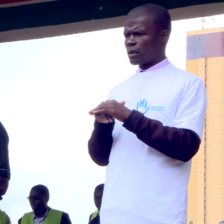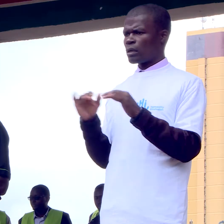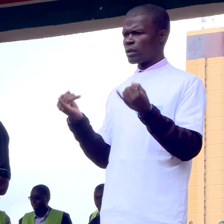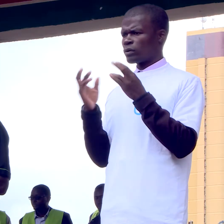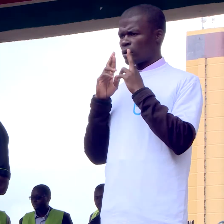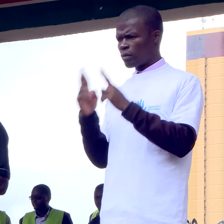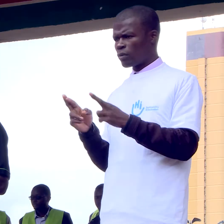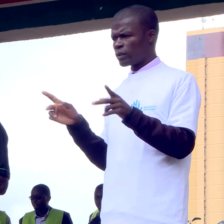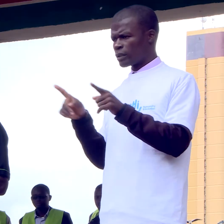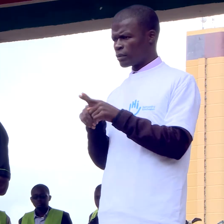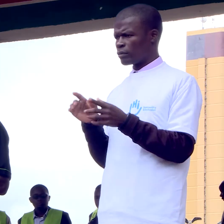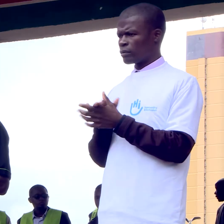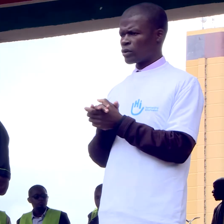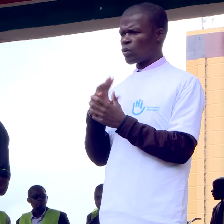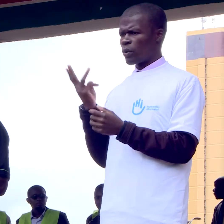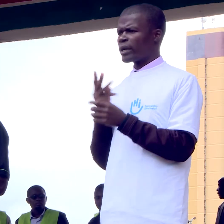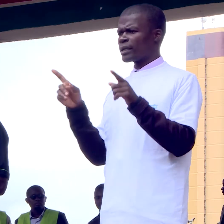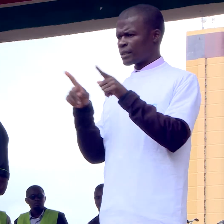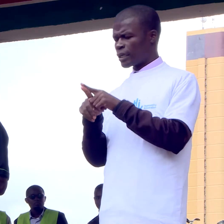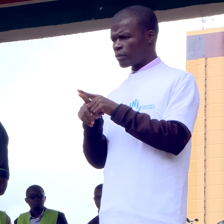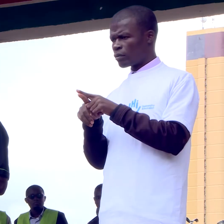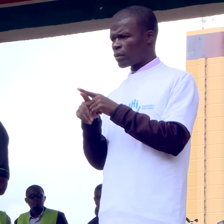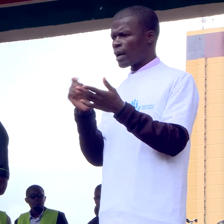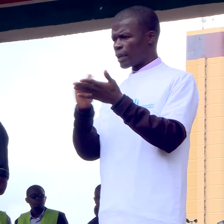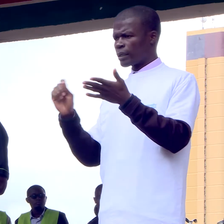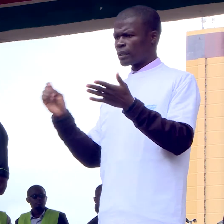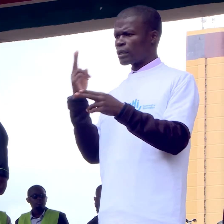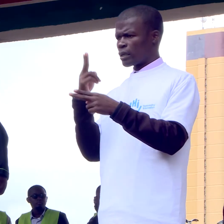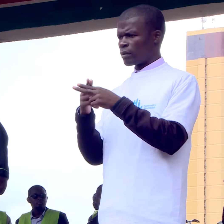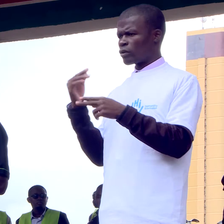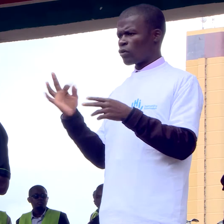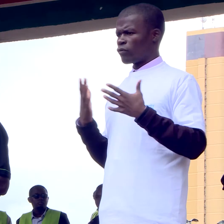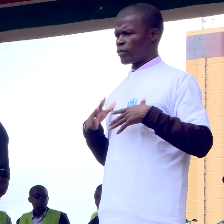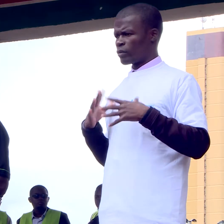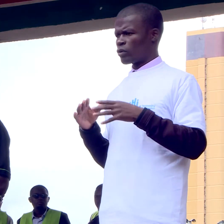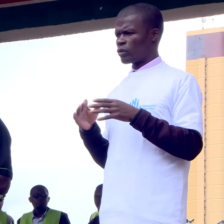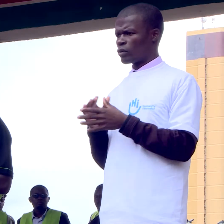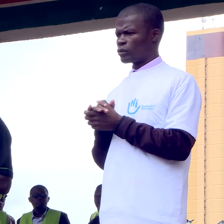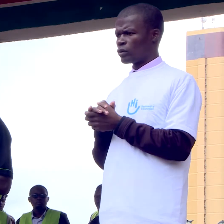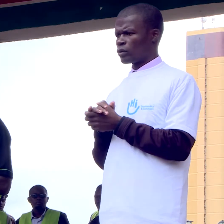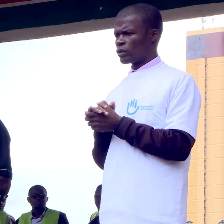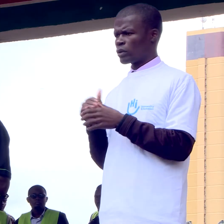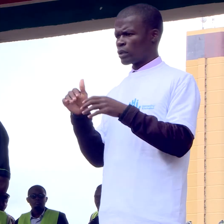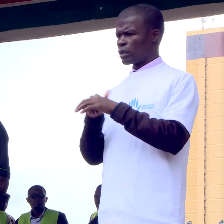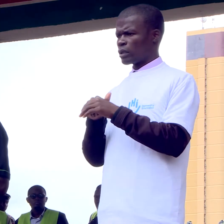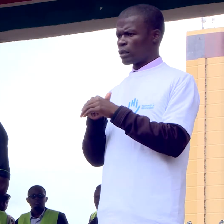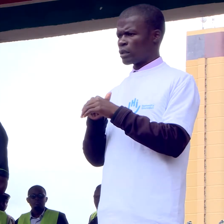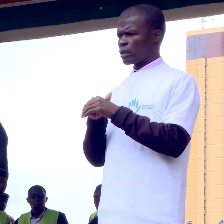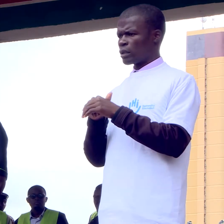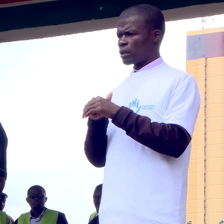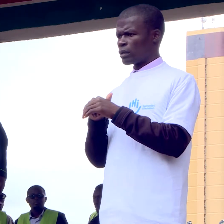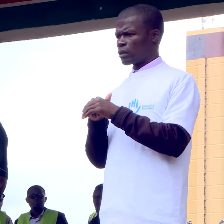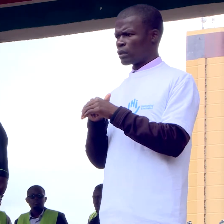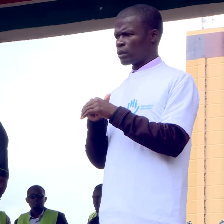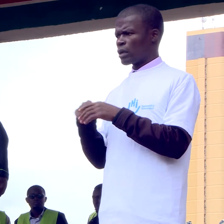procedures. We also publish names of vendors and owners and partners in those respective firms.